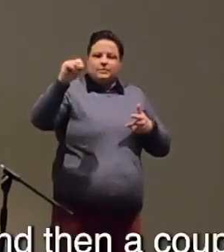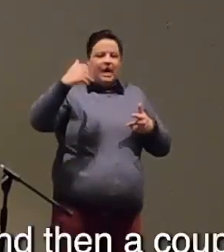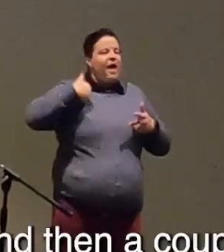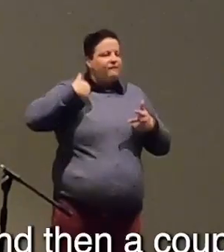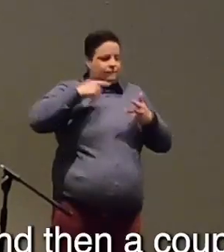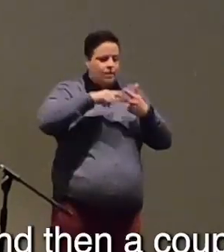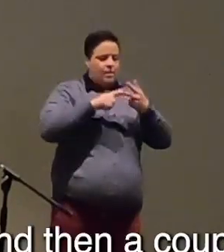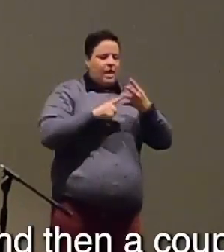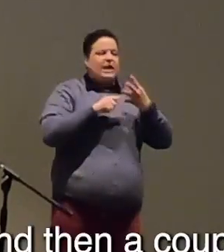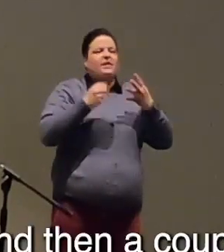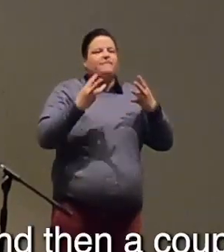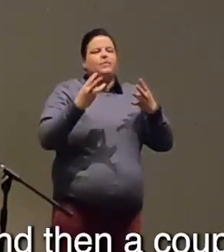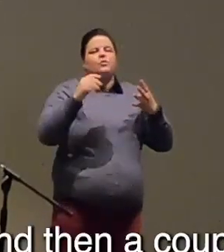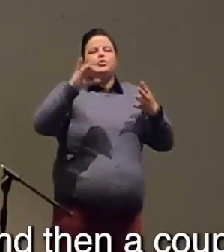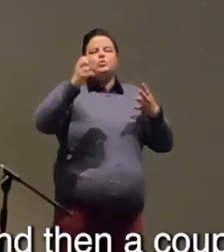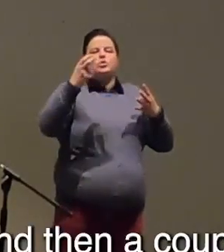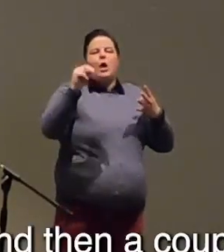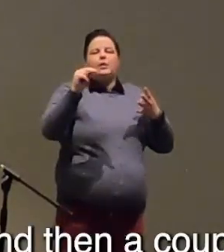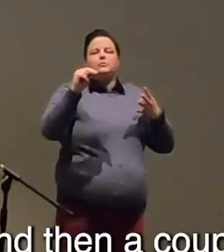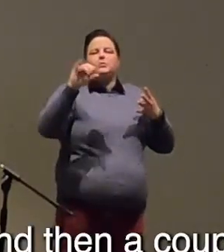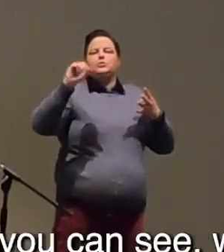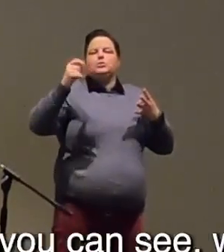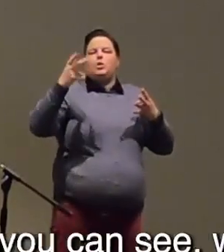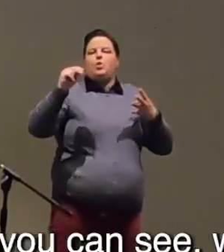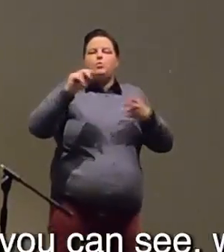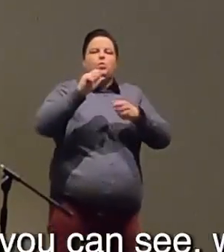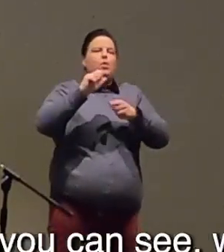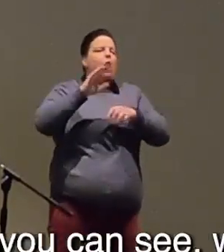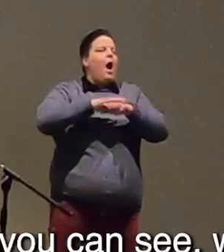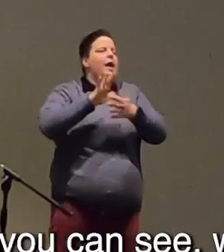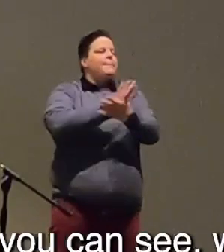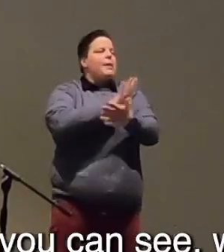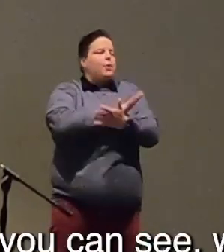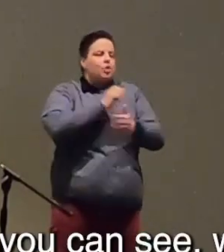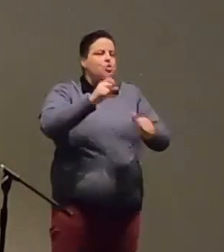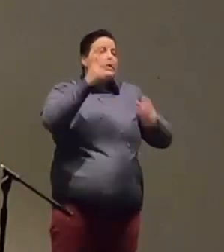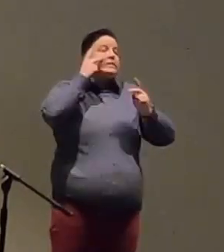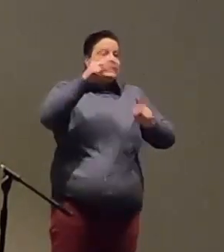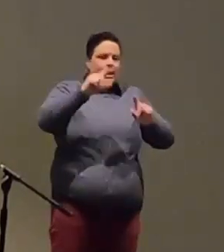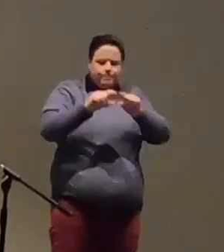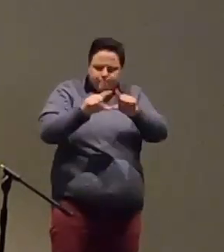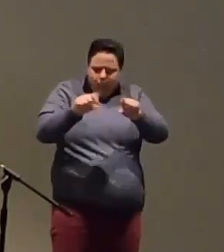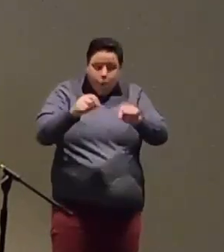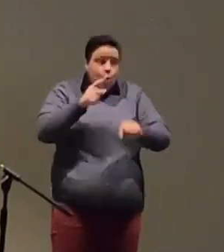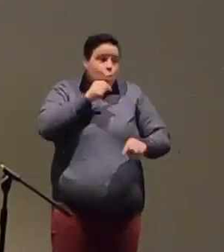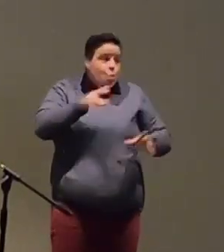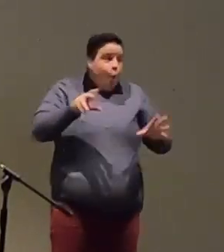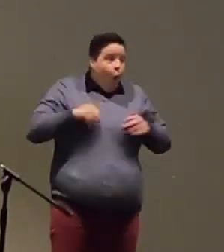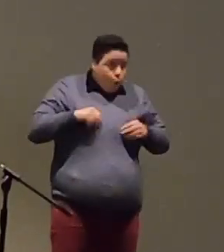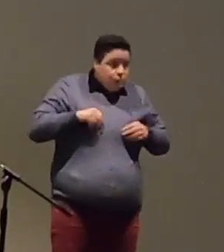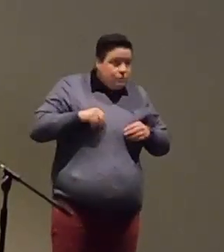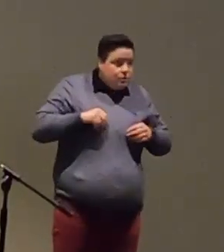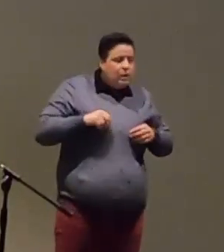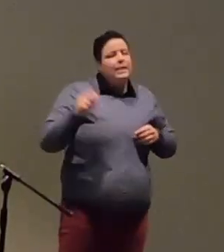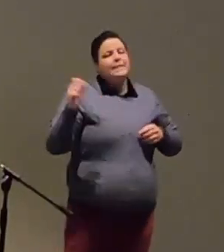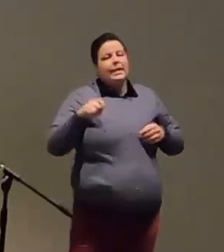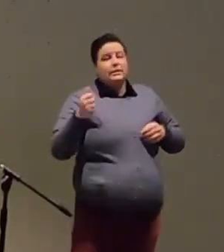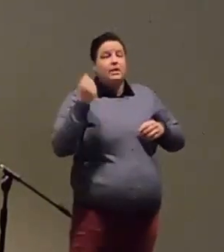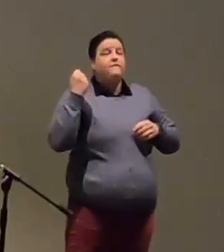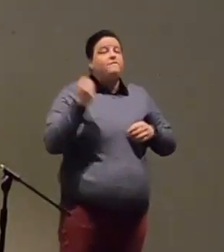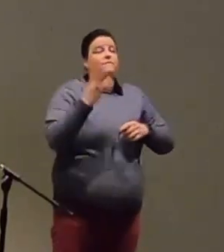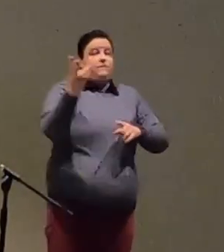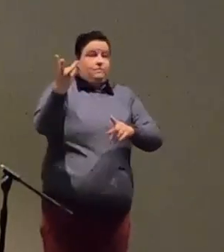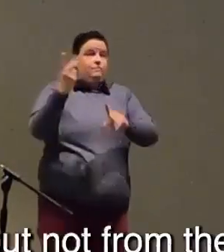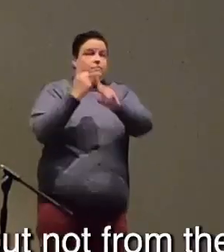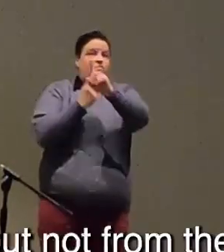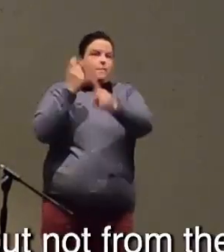and then a couple John Sloan works on paper. So you can see when you go in there on the label, it'll say who owns it. But yes, quite a few are